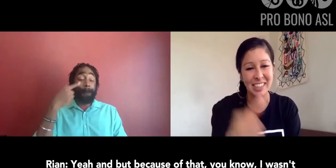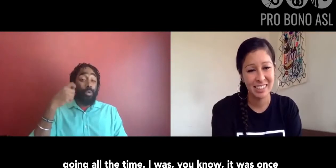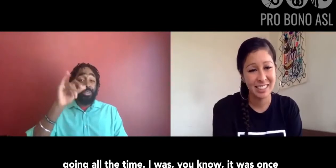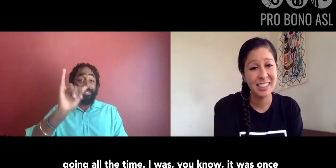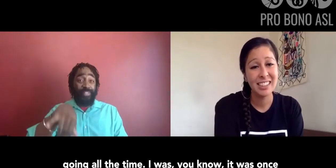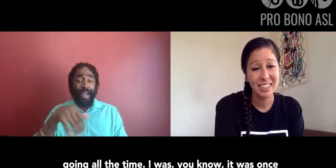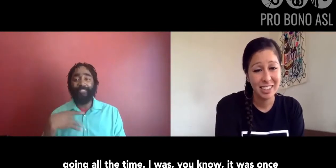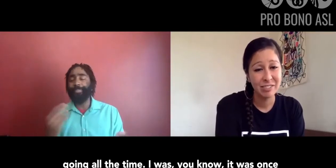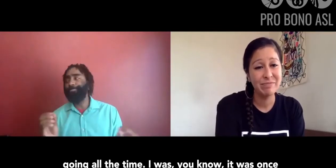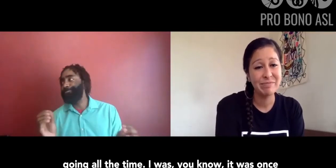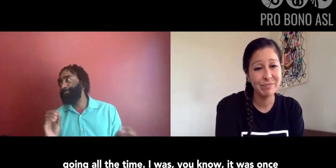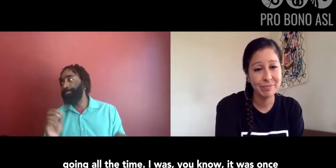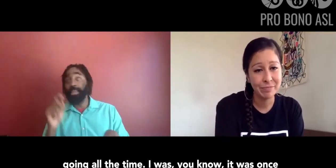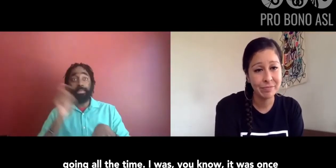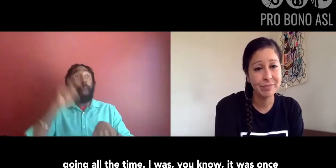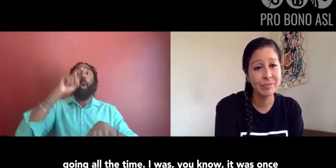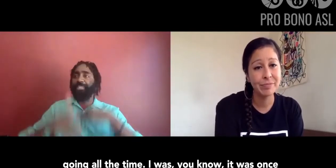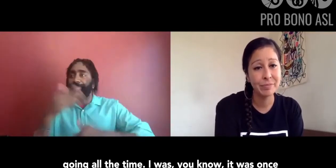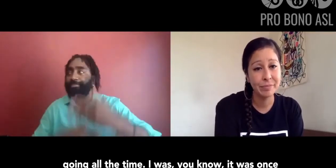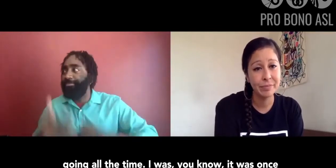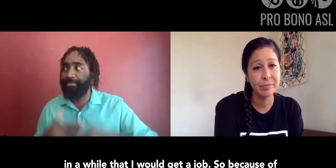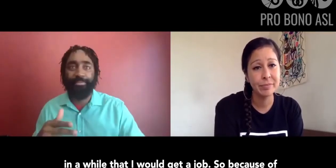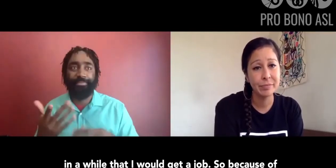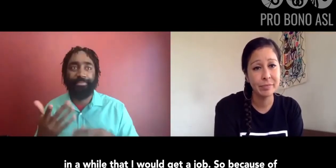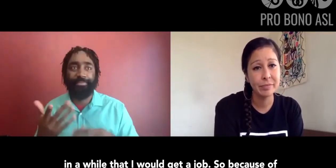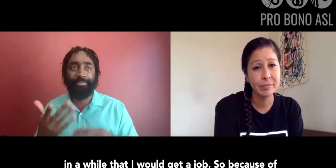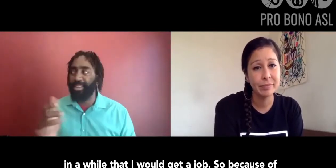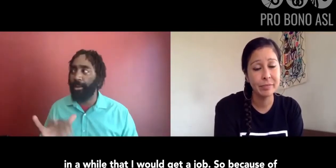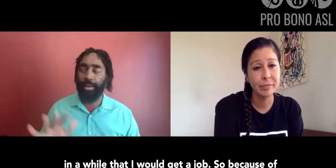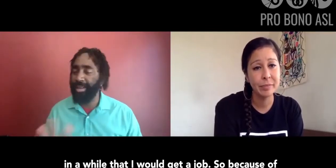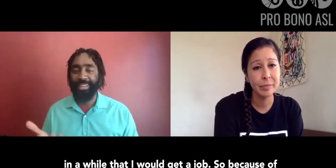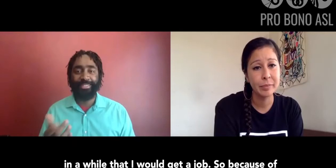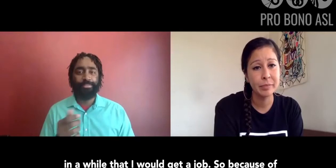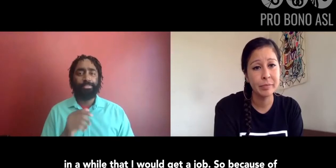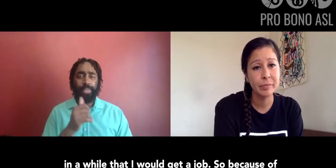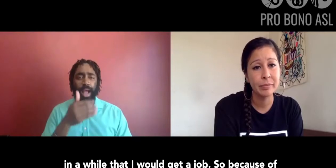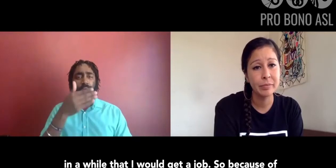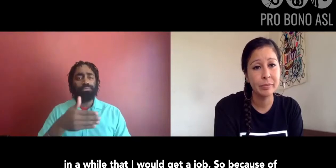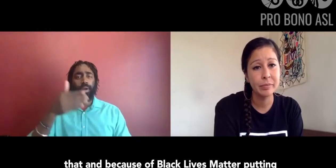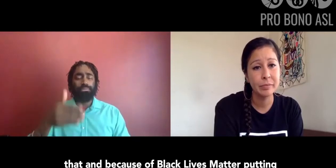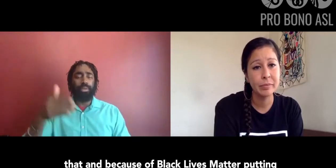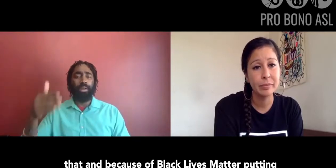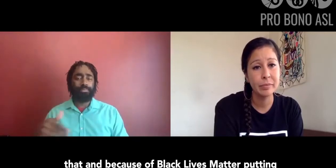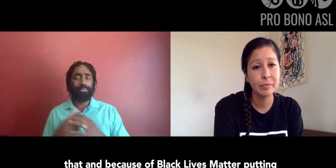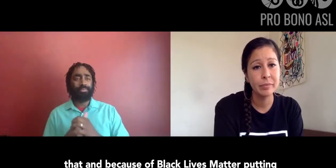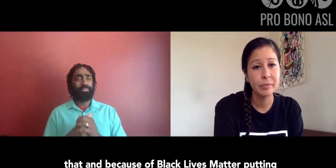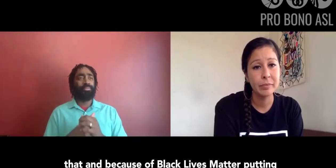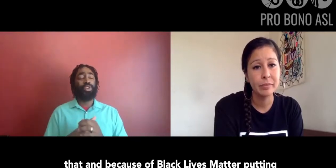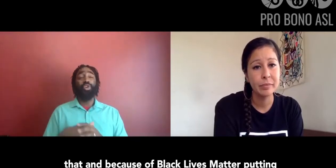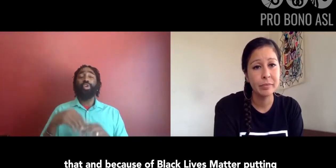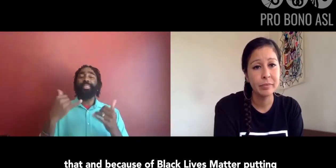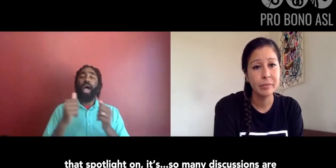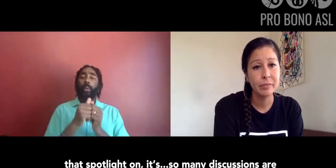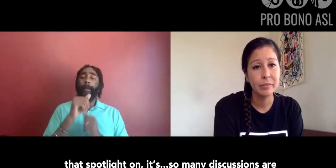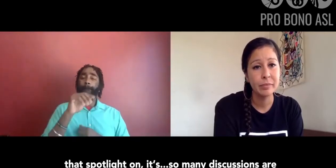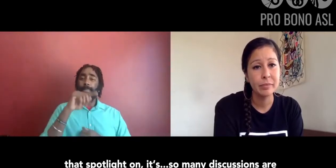I wasn't going all the time. I was, it was once in a while that I would get a job. So because of that, and because of Black Lives